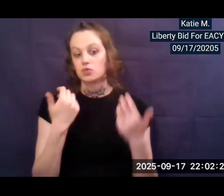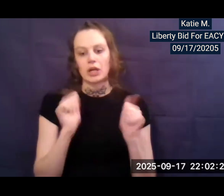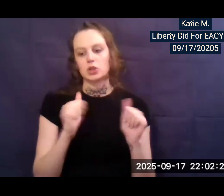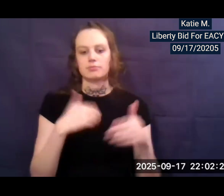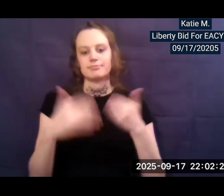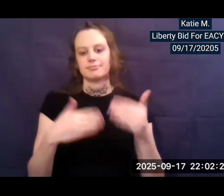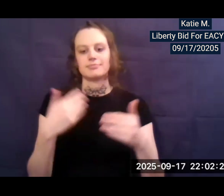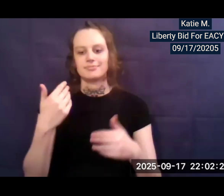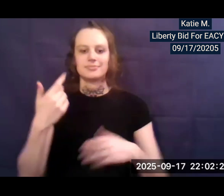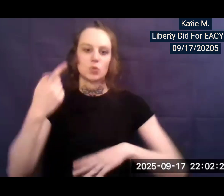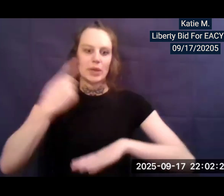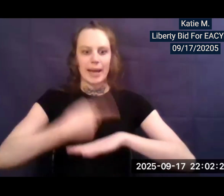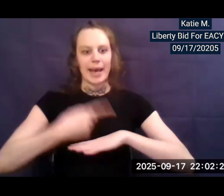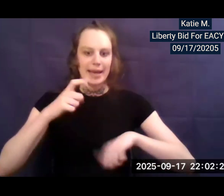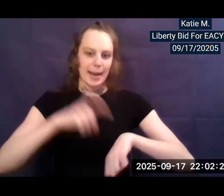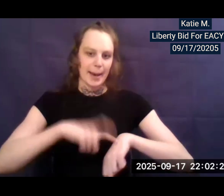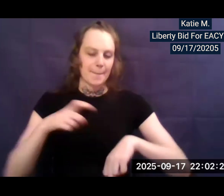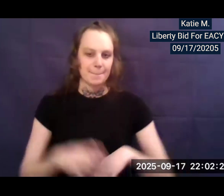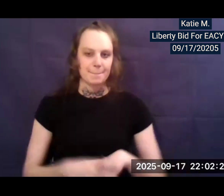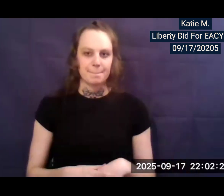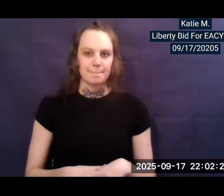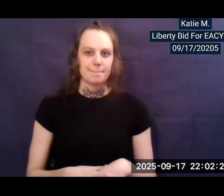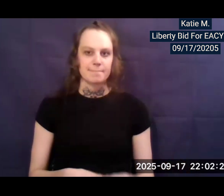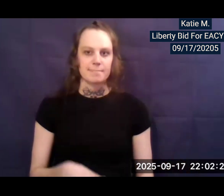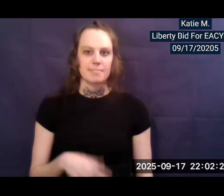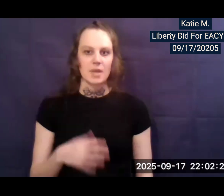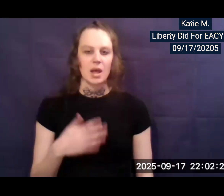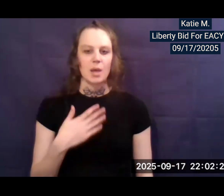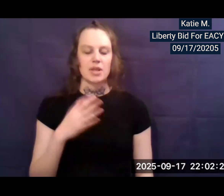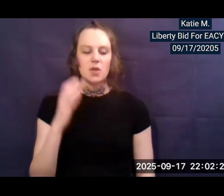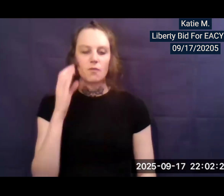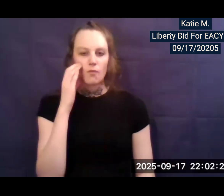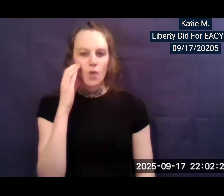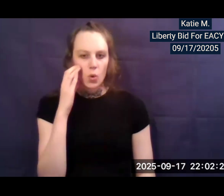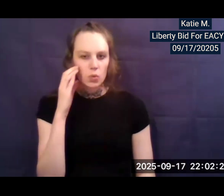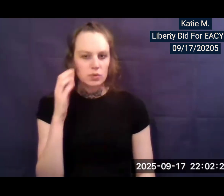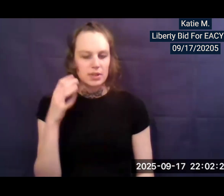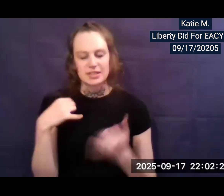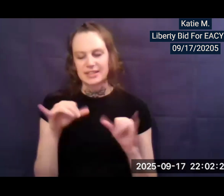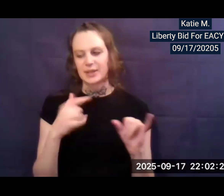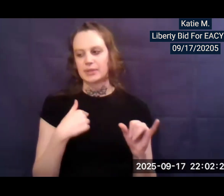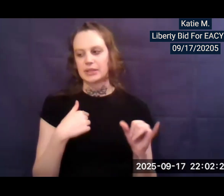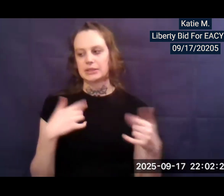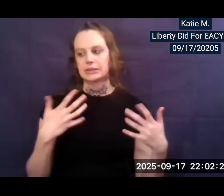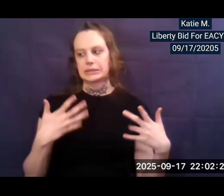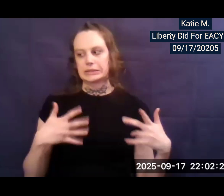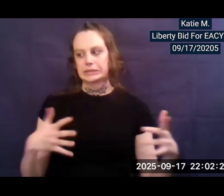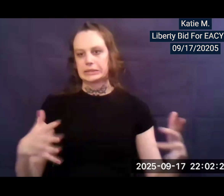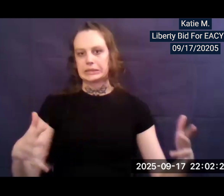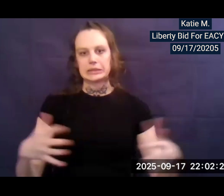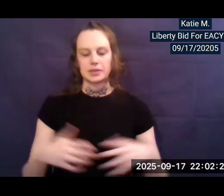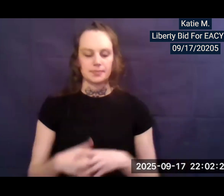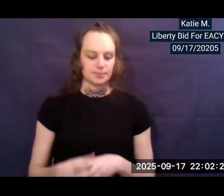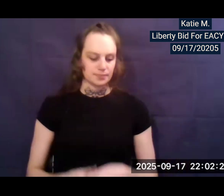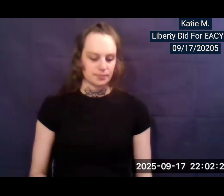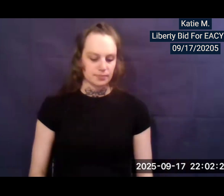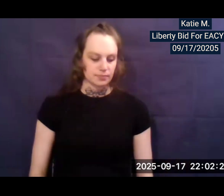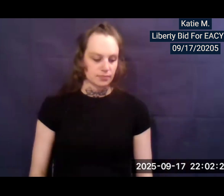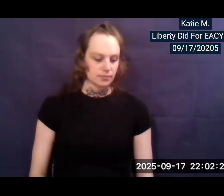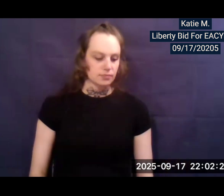just always, I don't know, the phone is just it just feels so anxiety to me, but um and then too, like when I did my